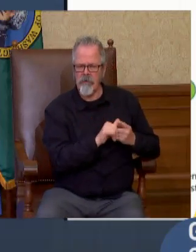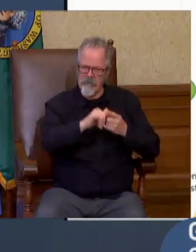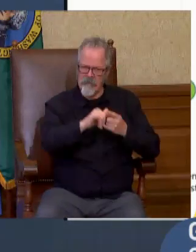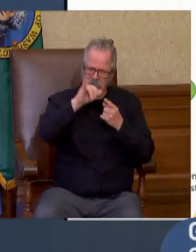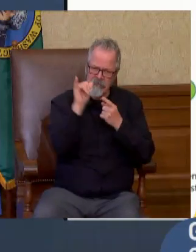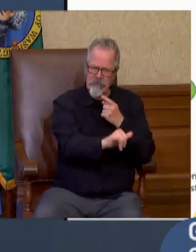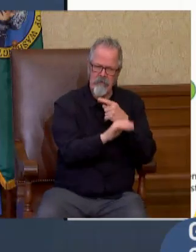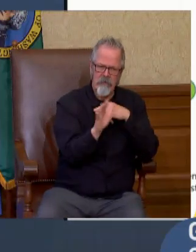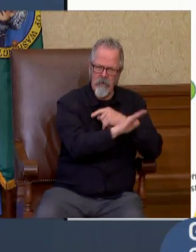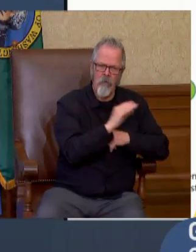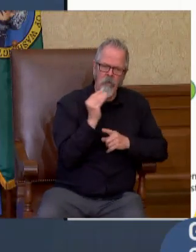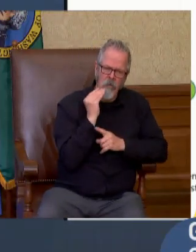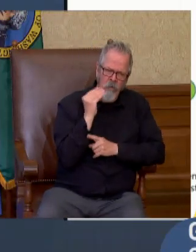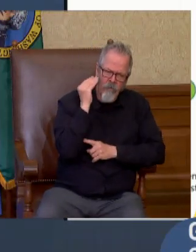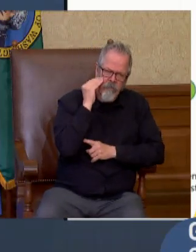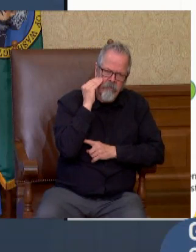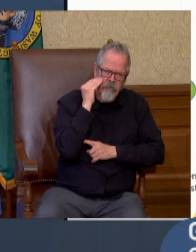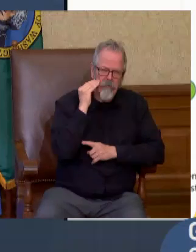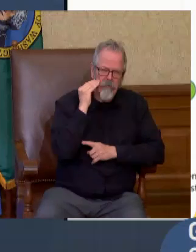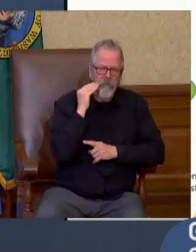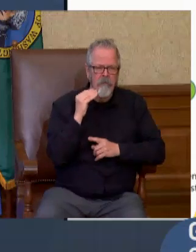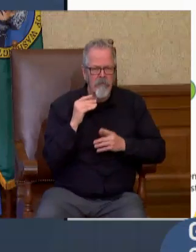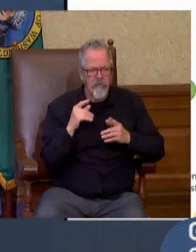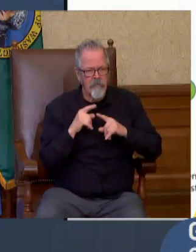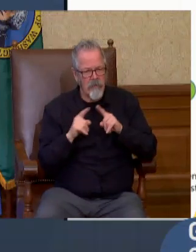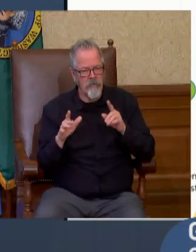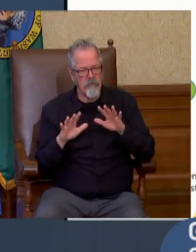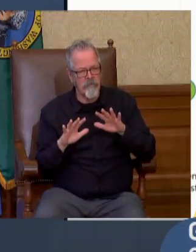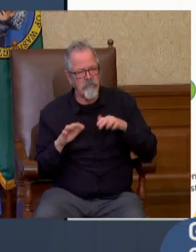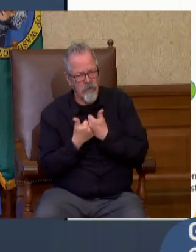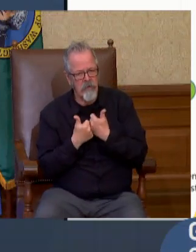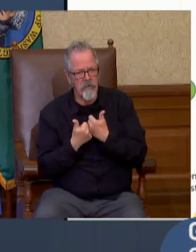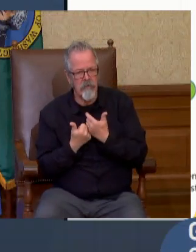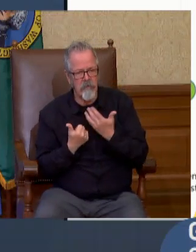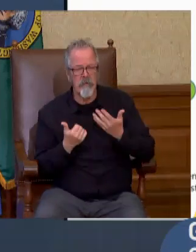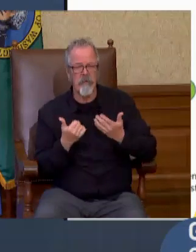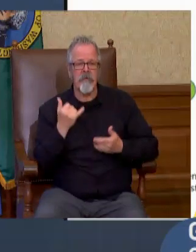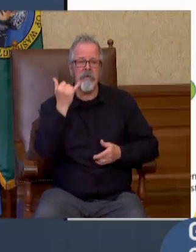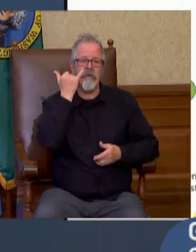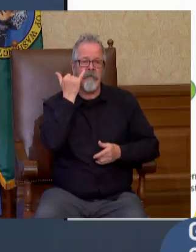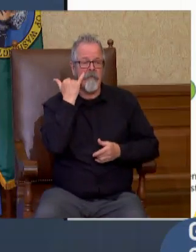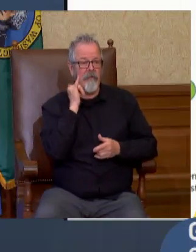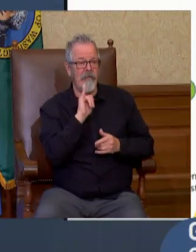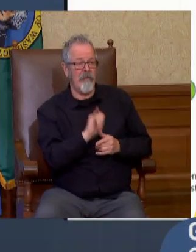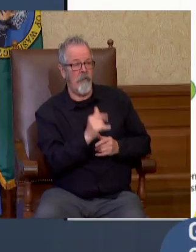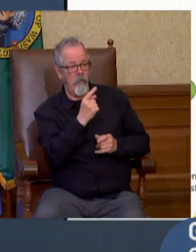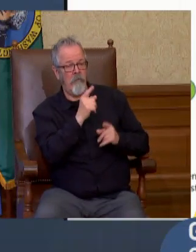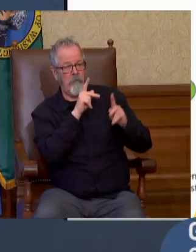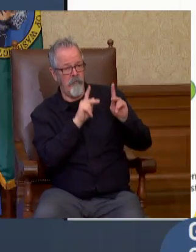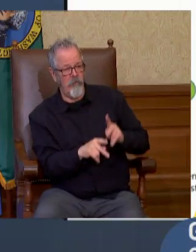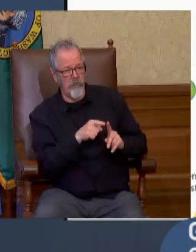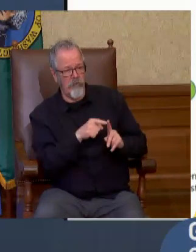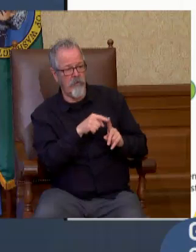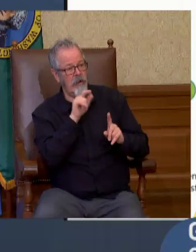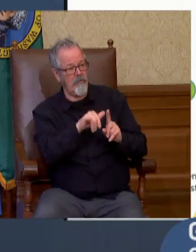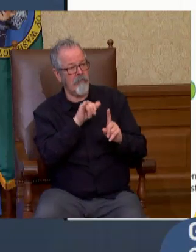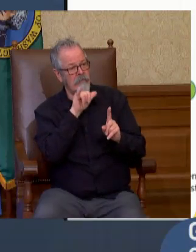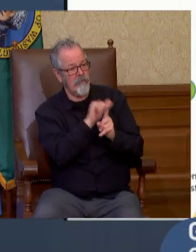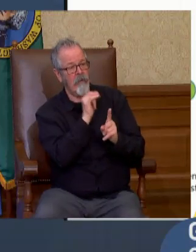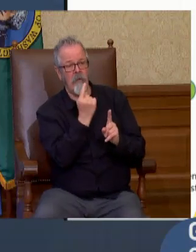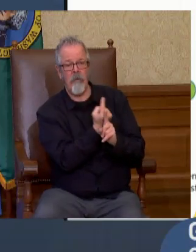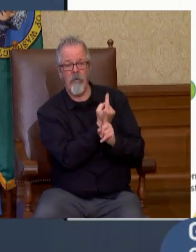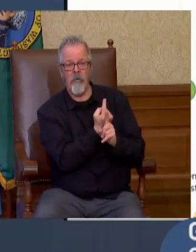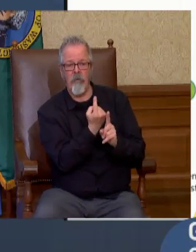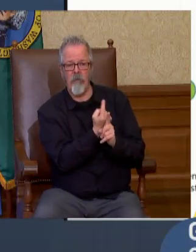homes, it's not just them who have to isolate. Their whole household has to isolate. That means they can't be going outside of the